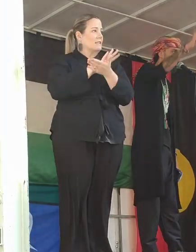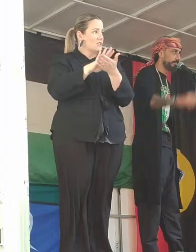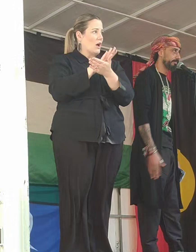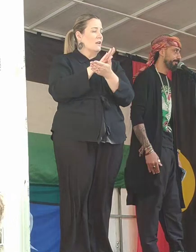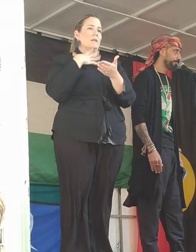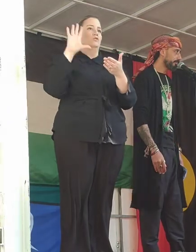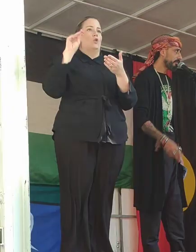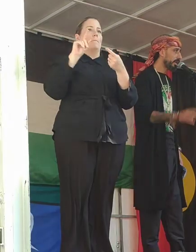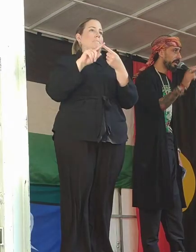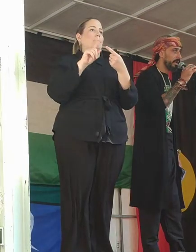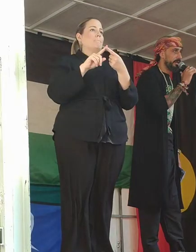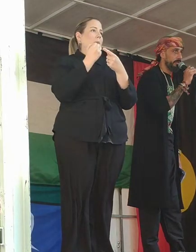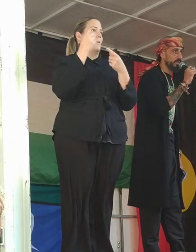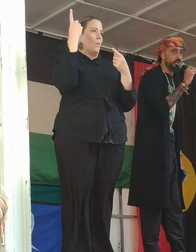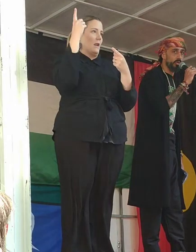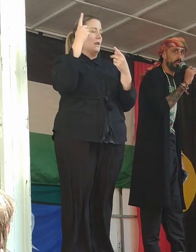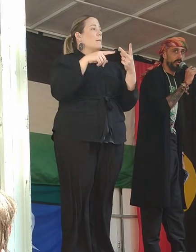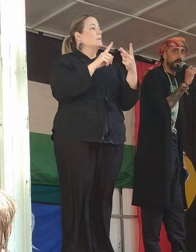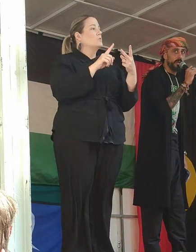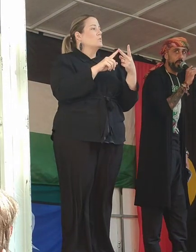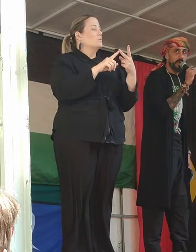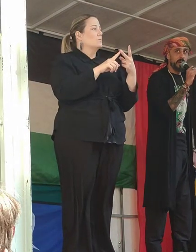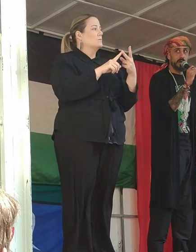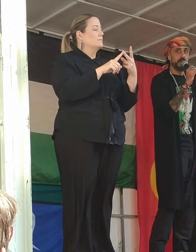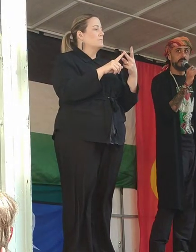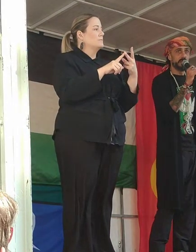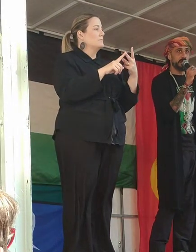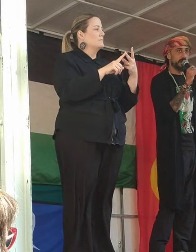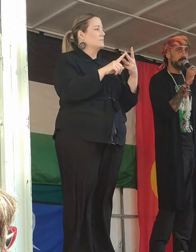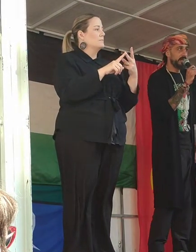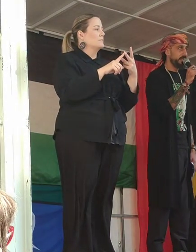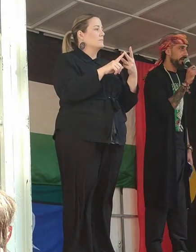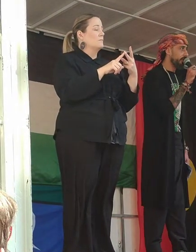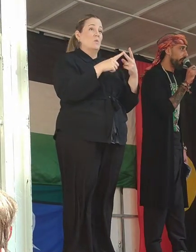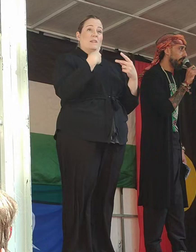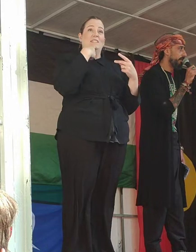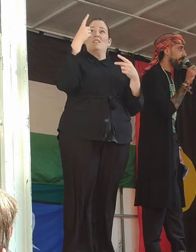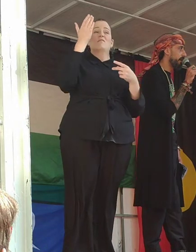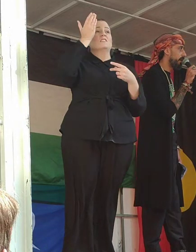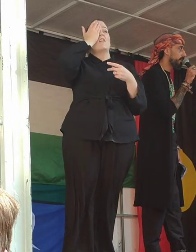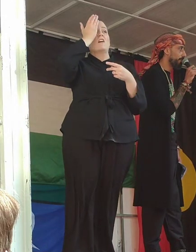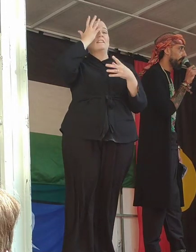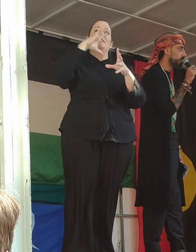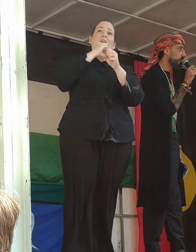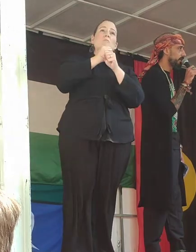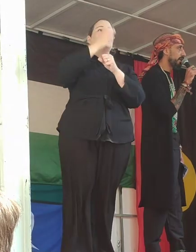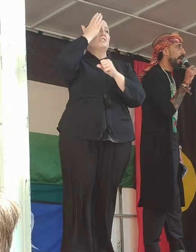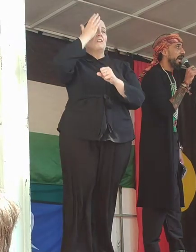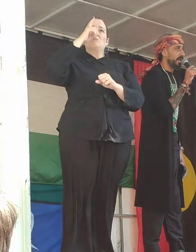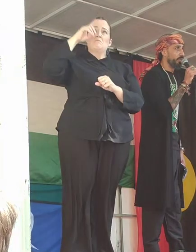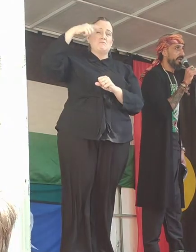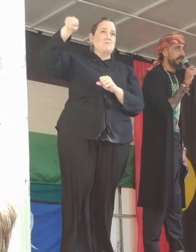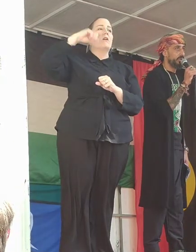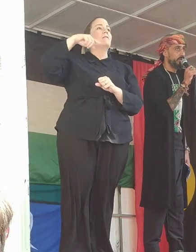that. That's number one. Number two, we are letting the Zionist entity know that they are